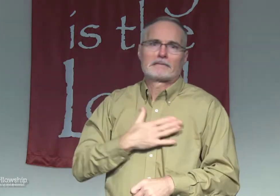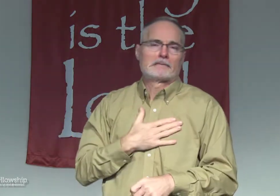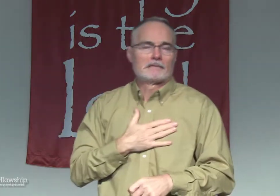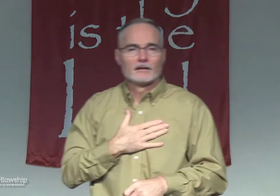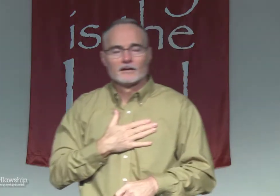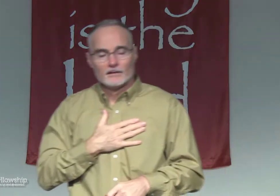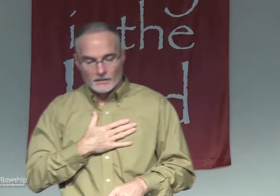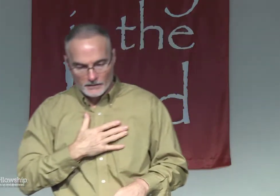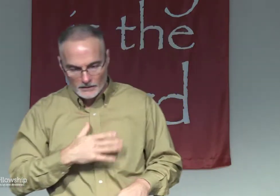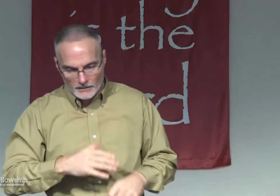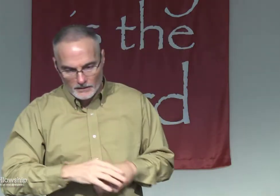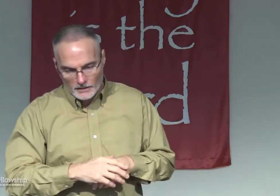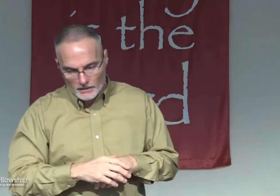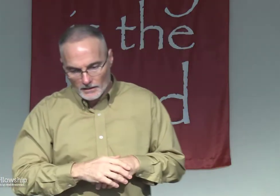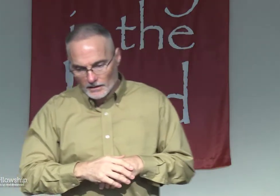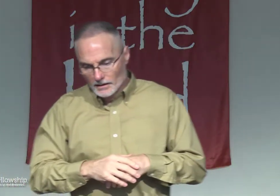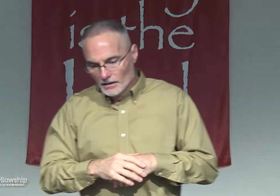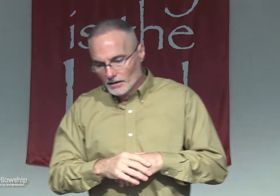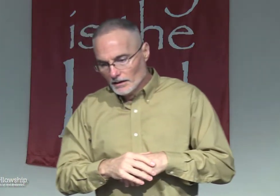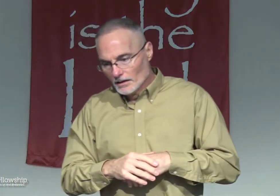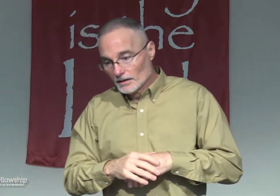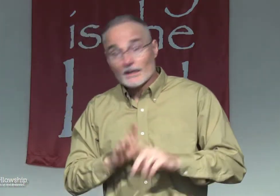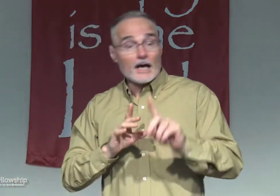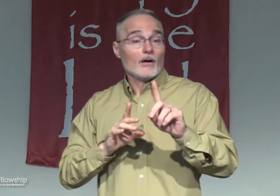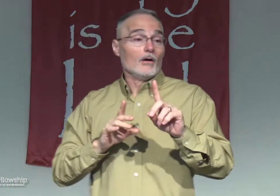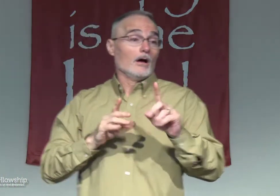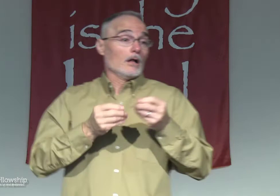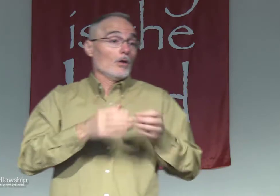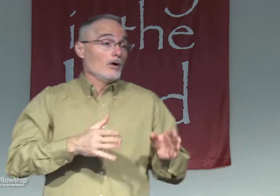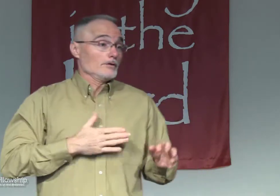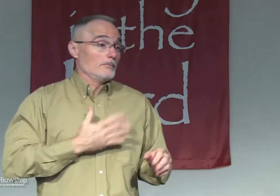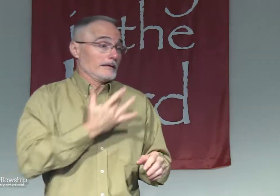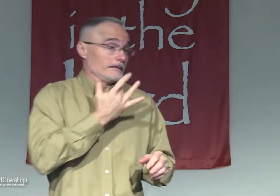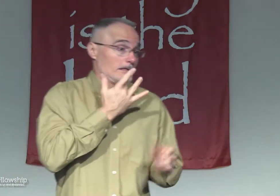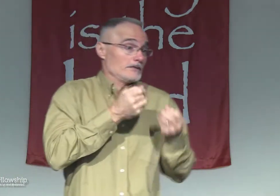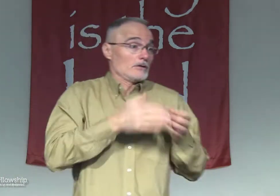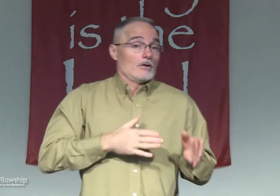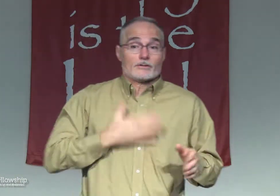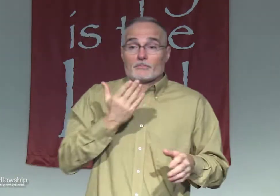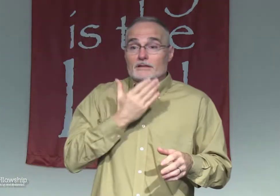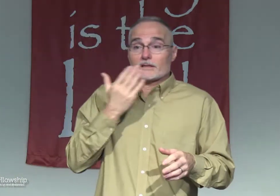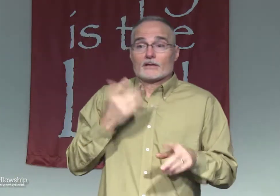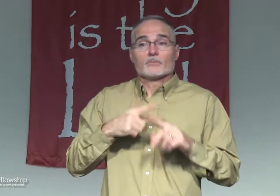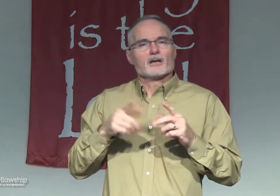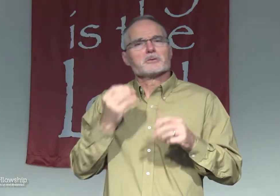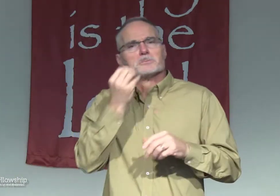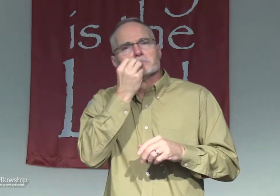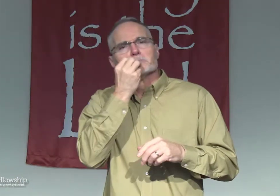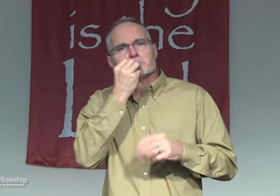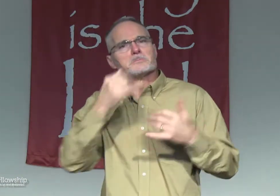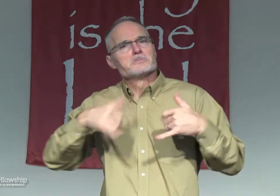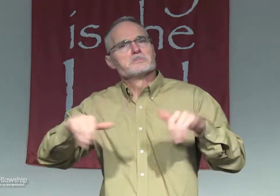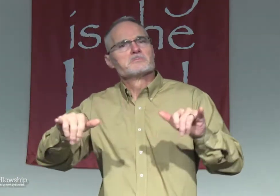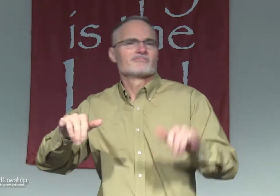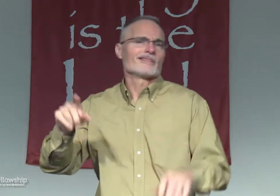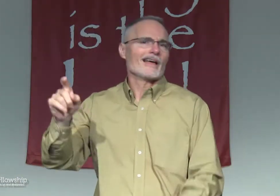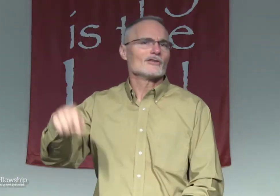And I know some people still haven't gotten it back. I was fortunate to get it back relatively quickly. Now, losing my sense of taste